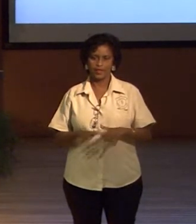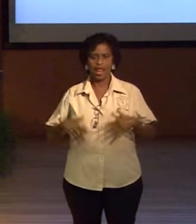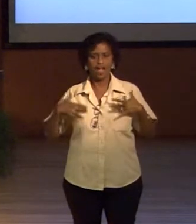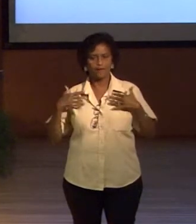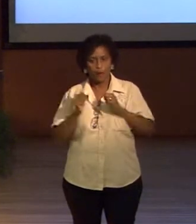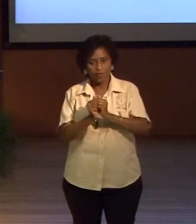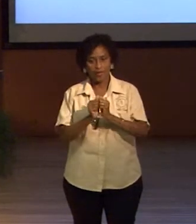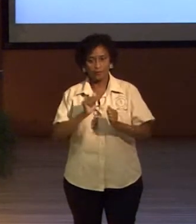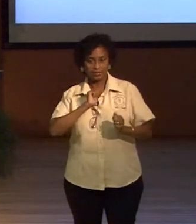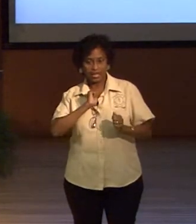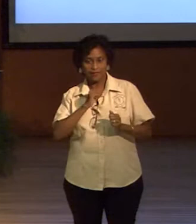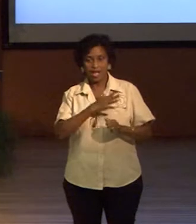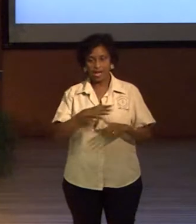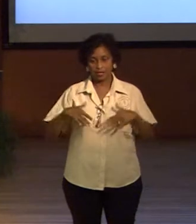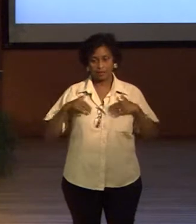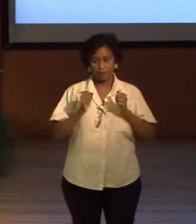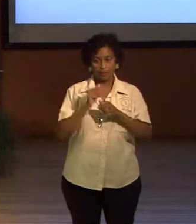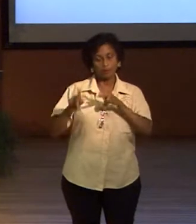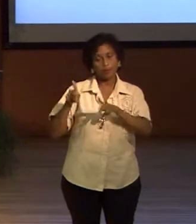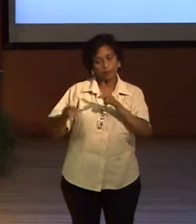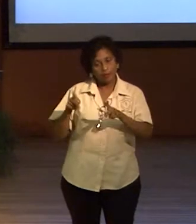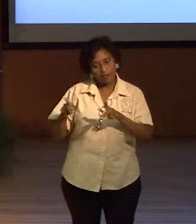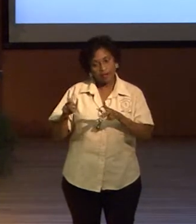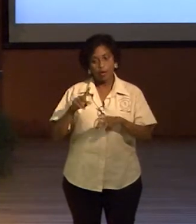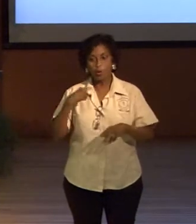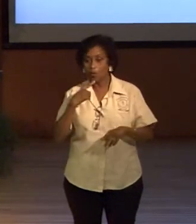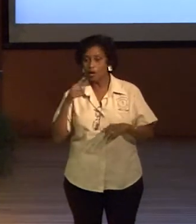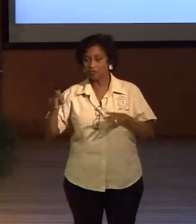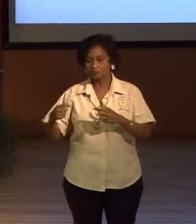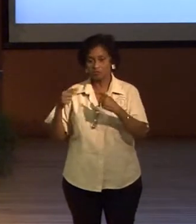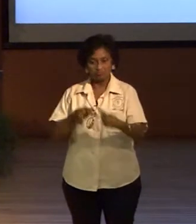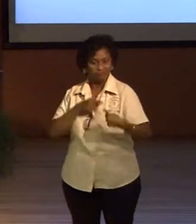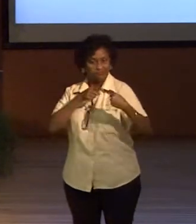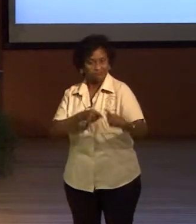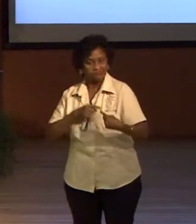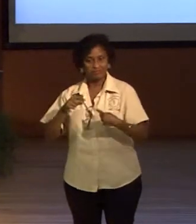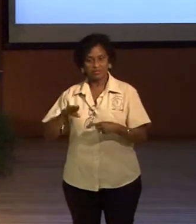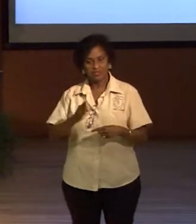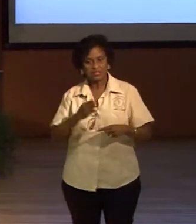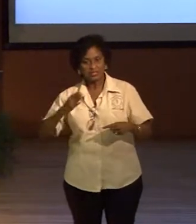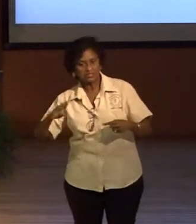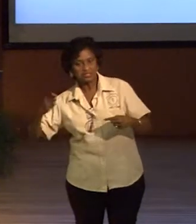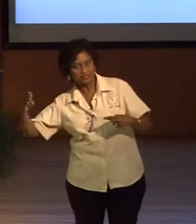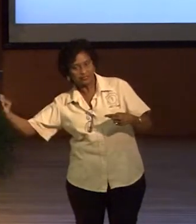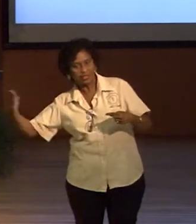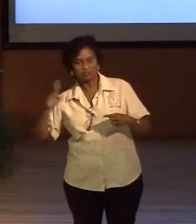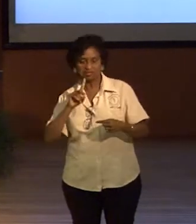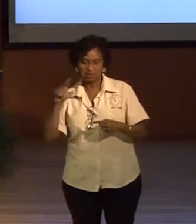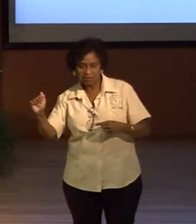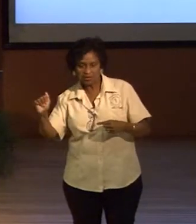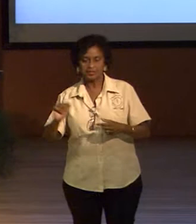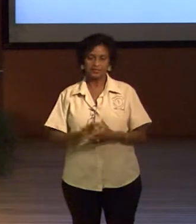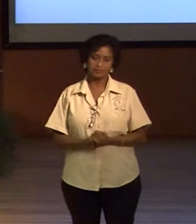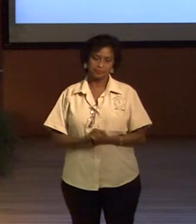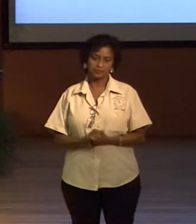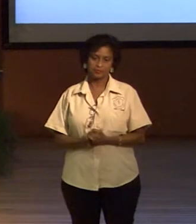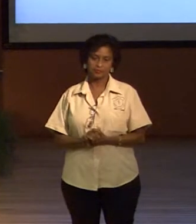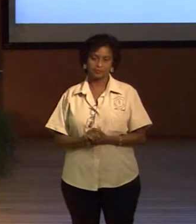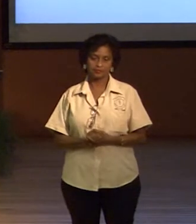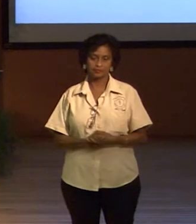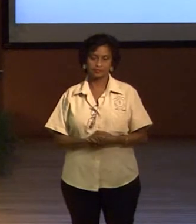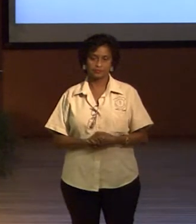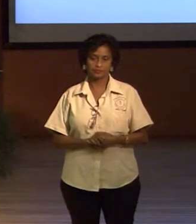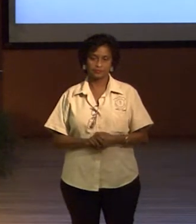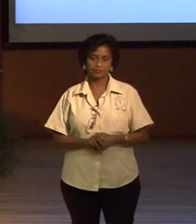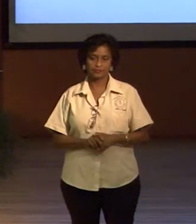around us who are struggling with particular difficulties. And the